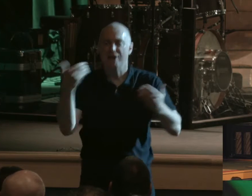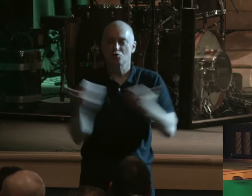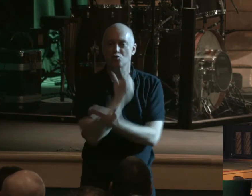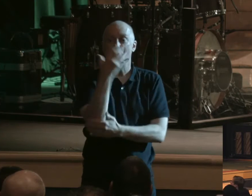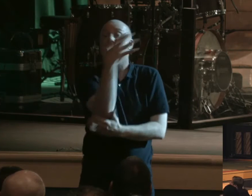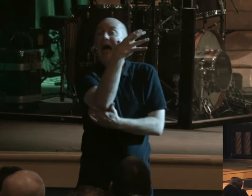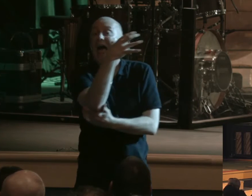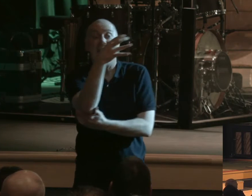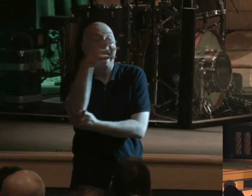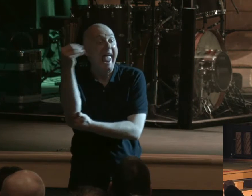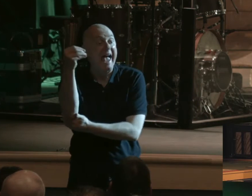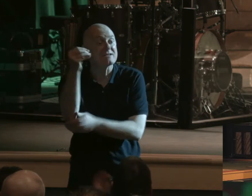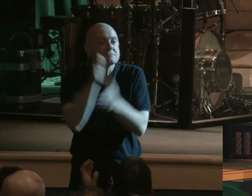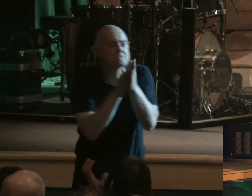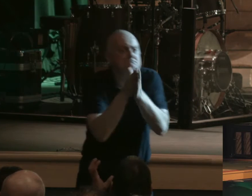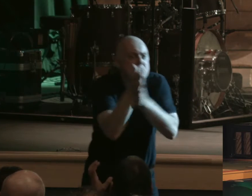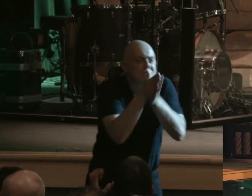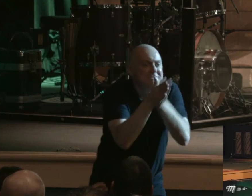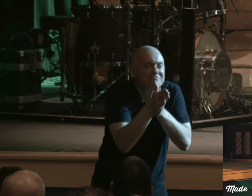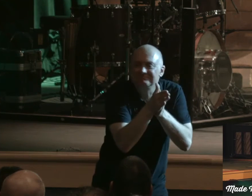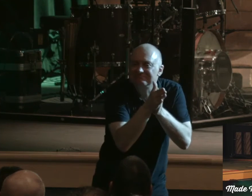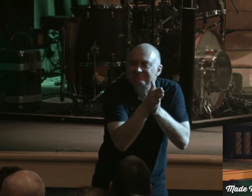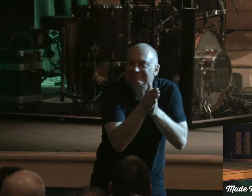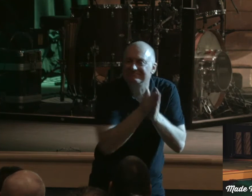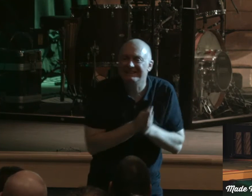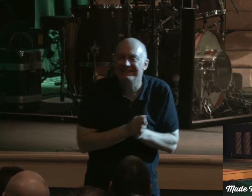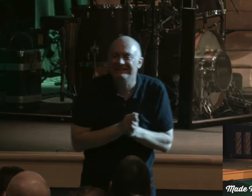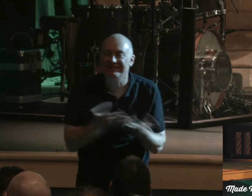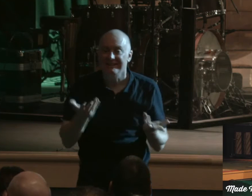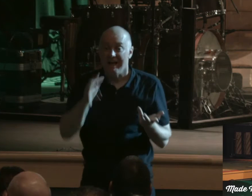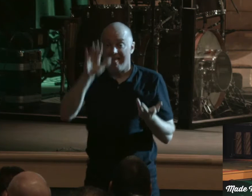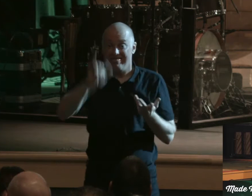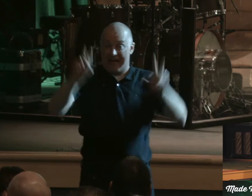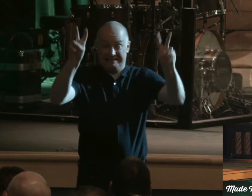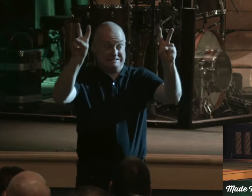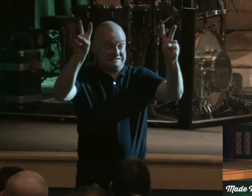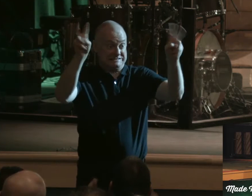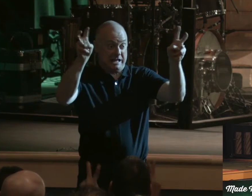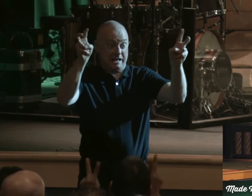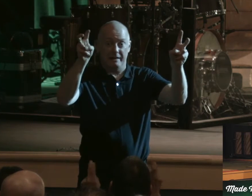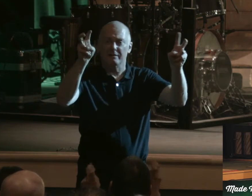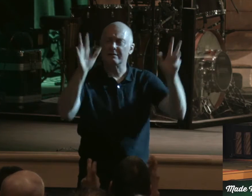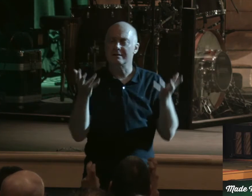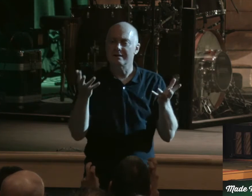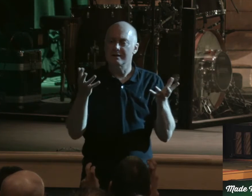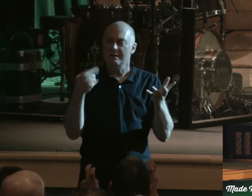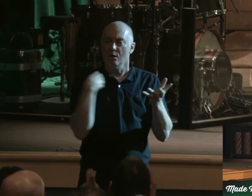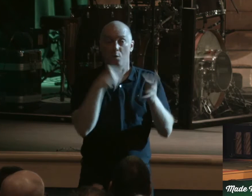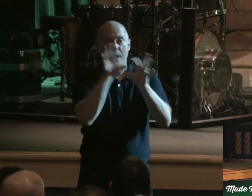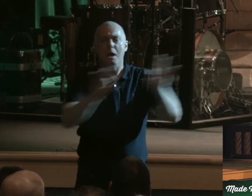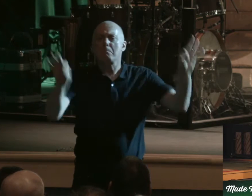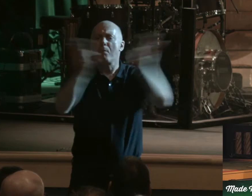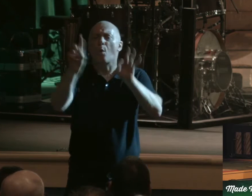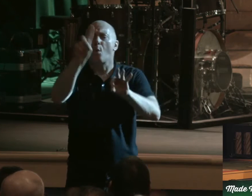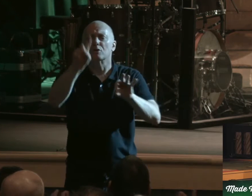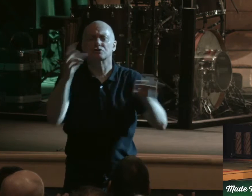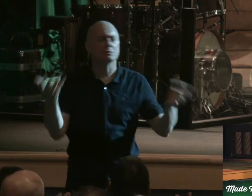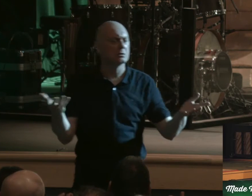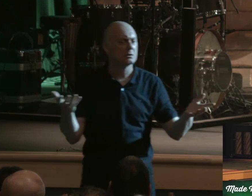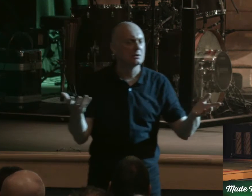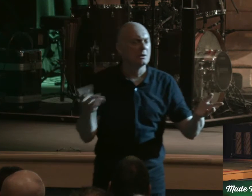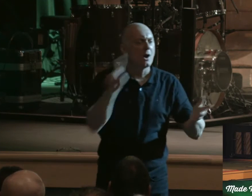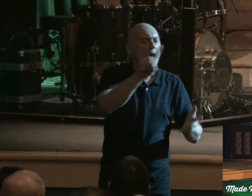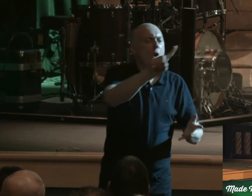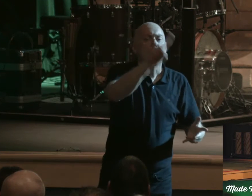New and Motivated. Now that title leads us to a very important question.